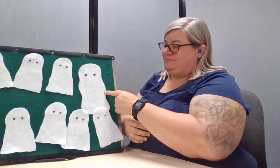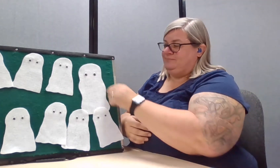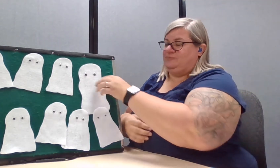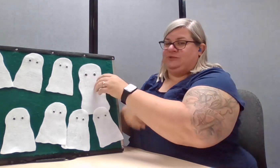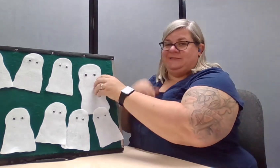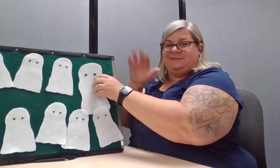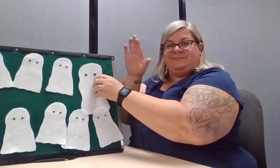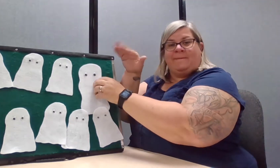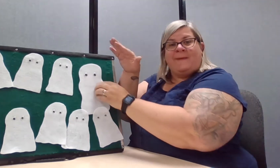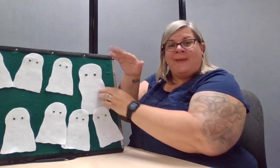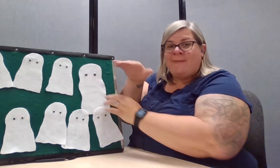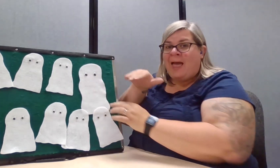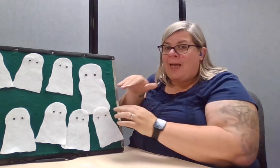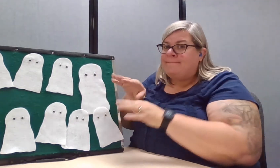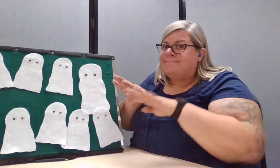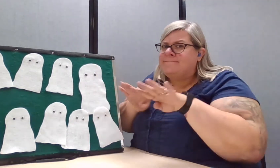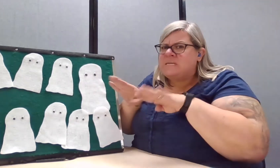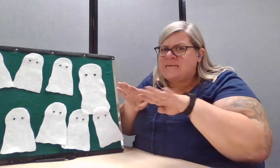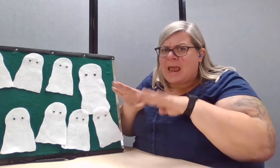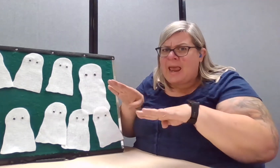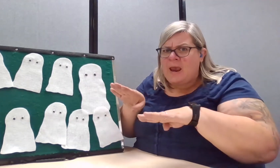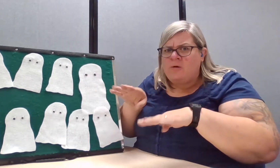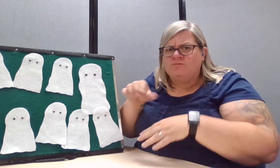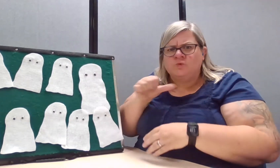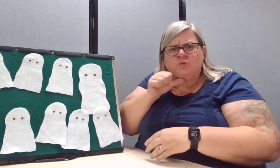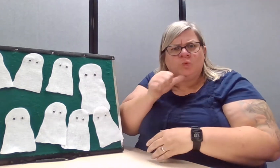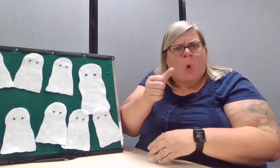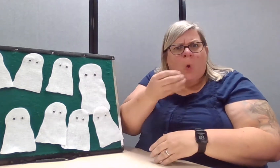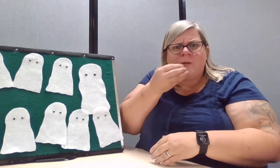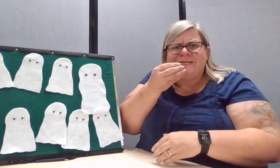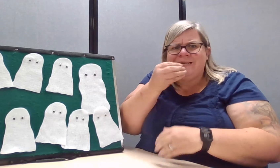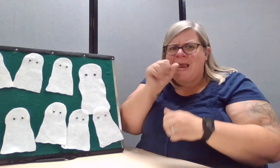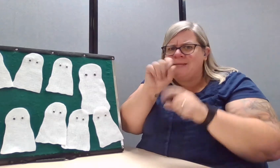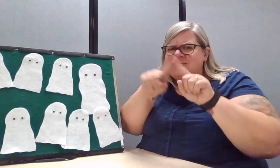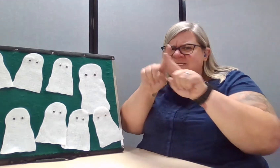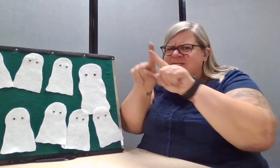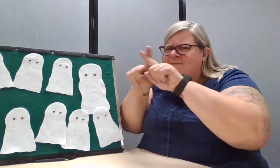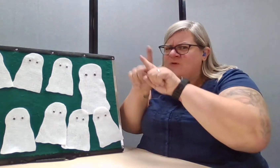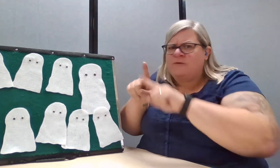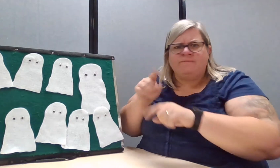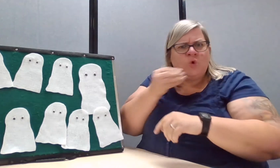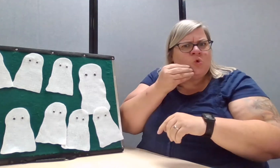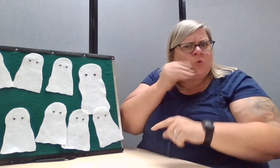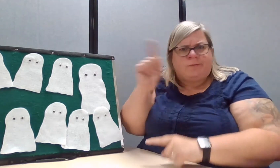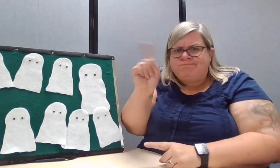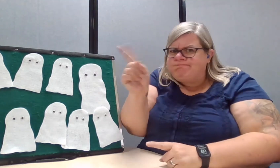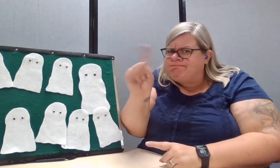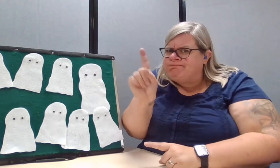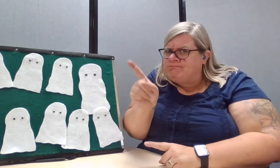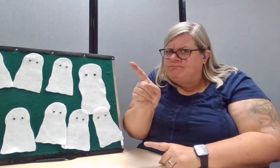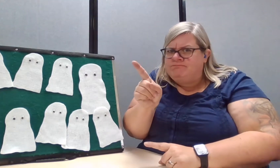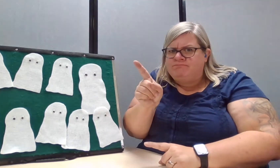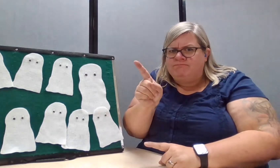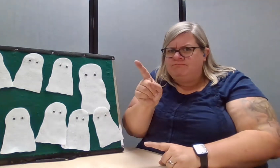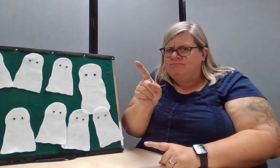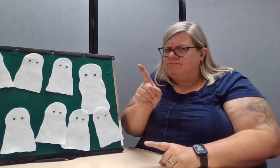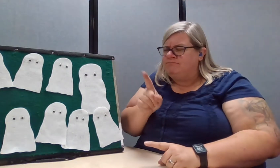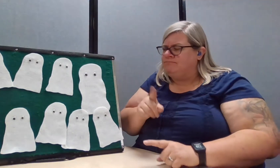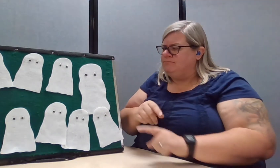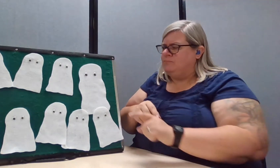So she said, bye-bye. All of you behave. Now, don't eat all the different foods I have